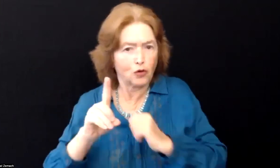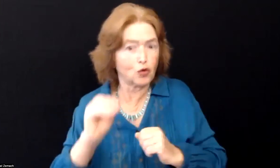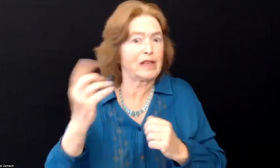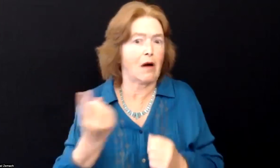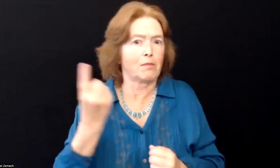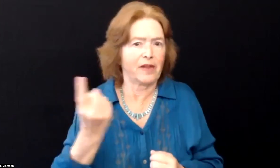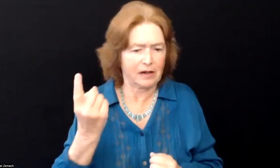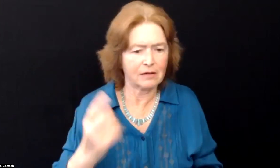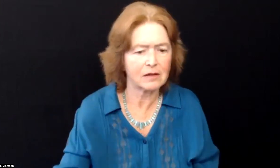and do something about it.